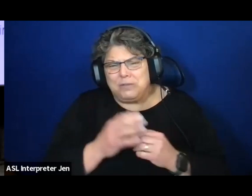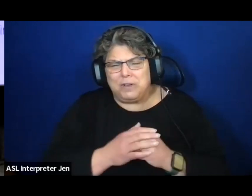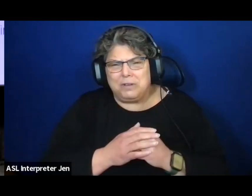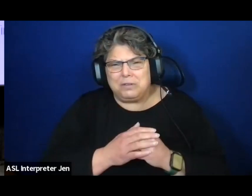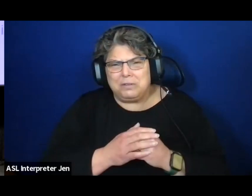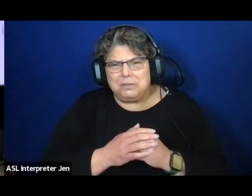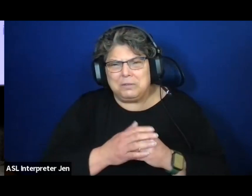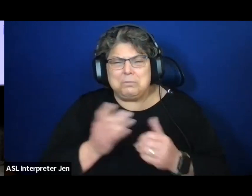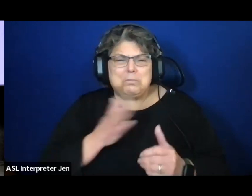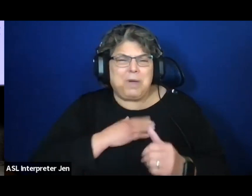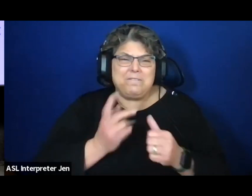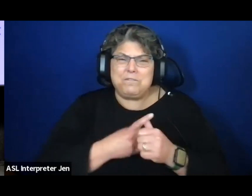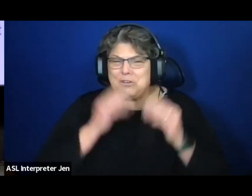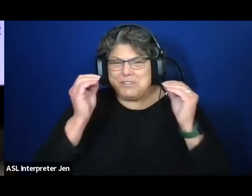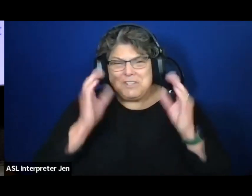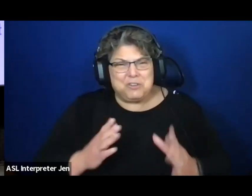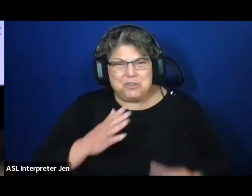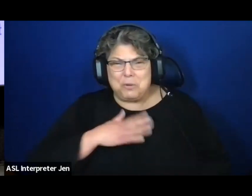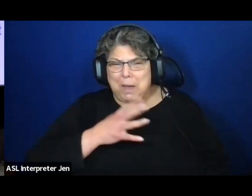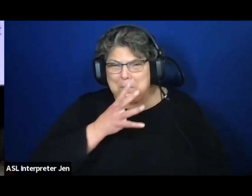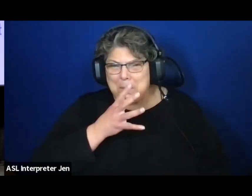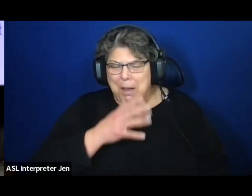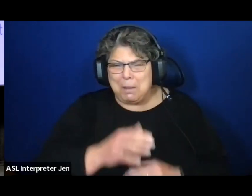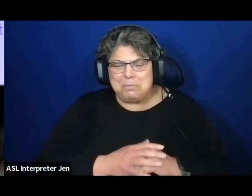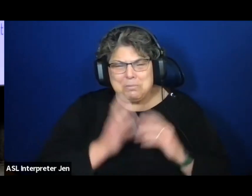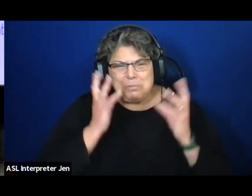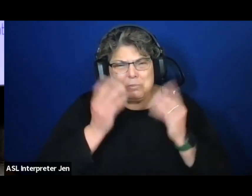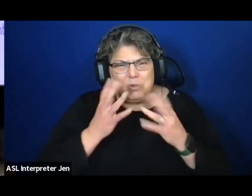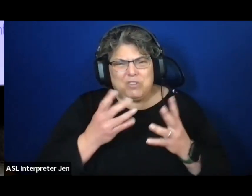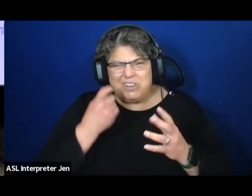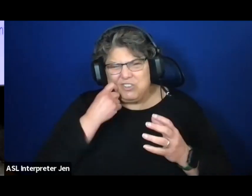teacher, right? My mom. Beautiful. Just saw her a few